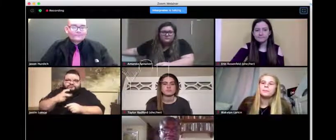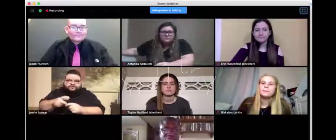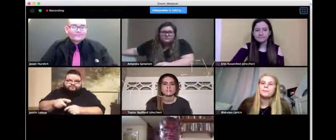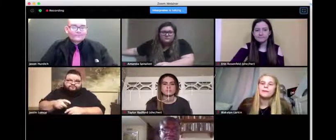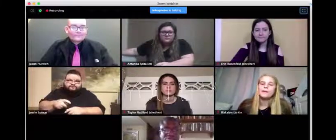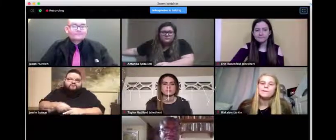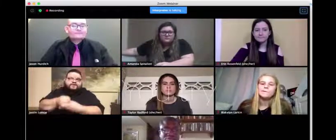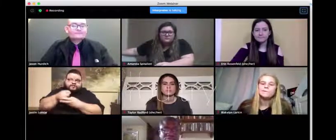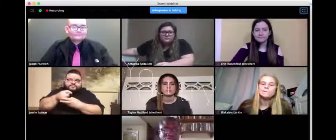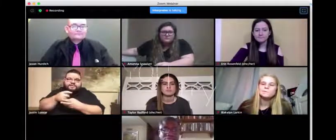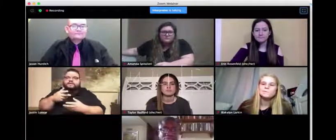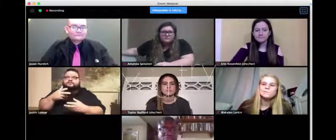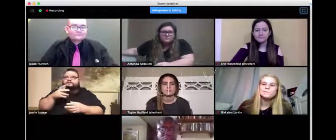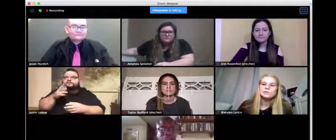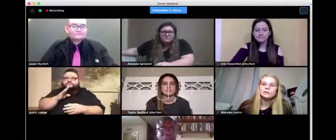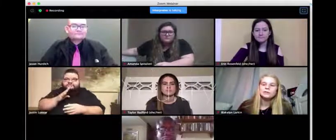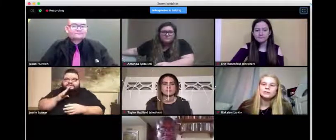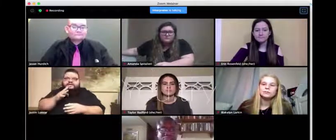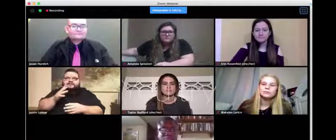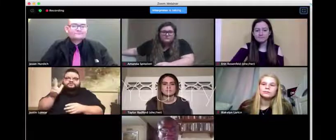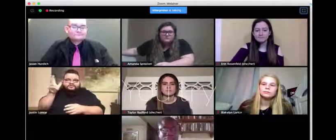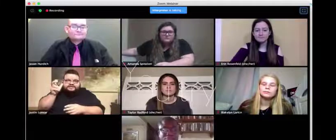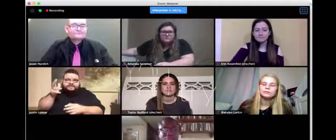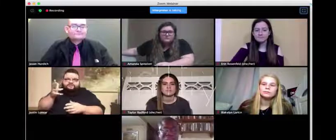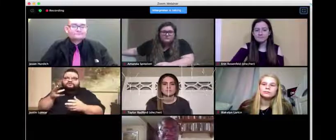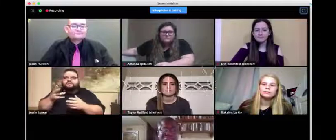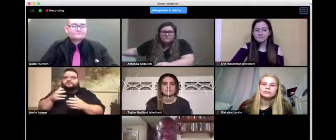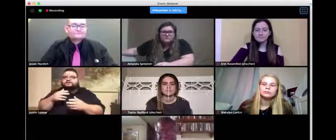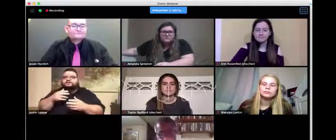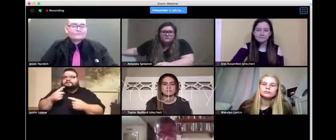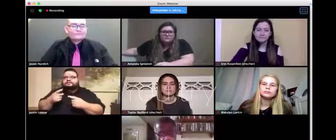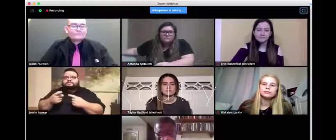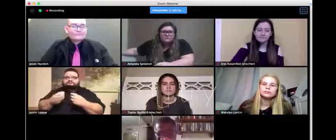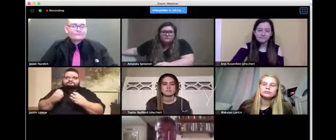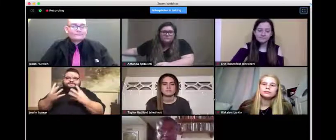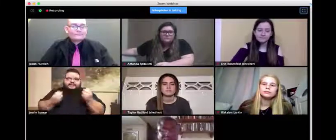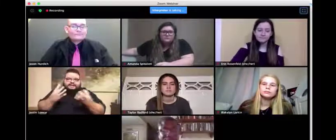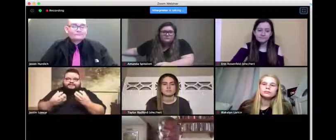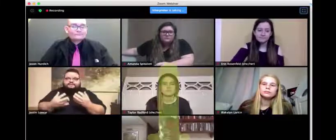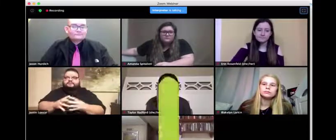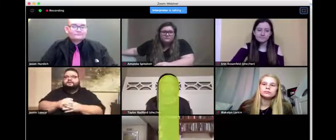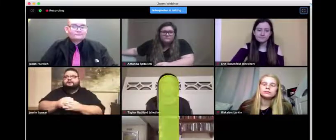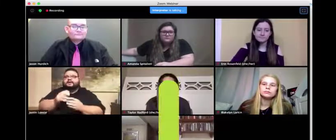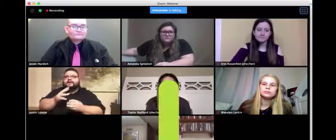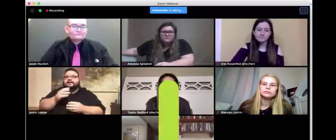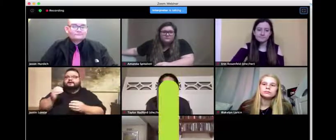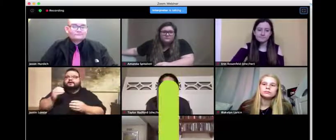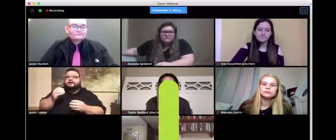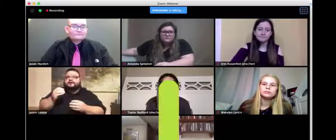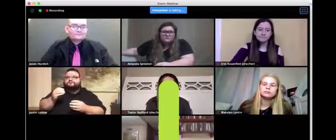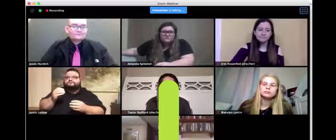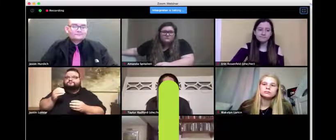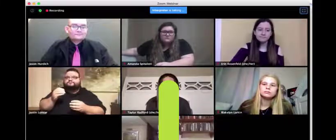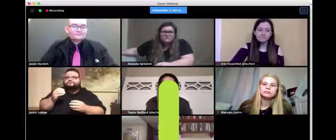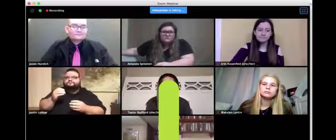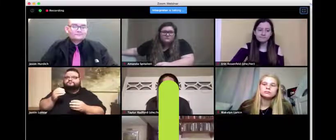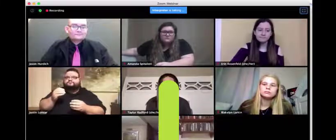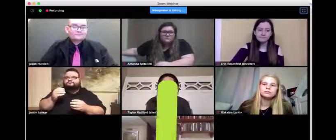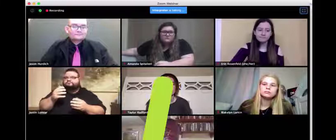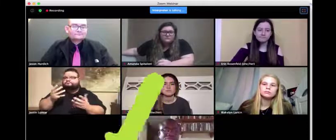visual and signing. So I incorporated all of that. I went